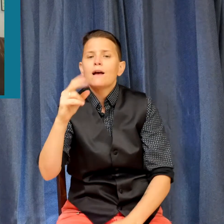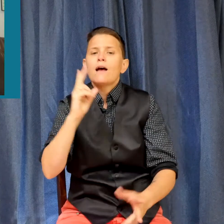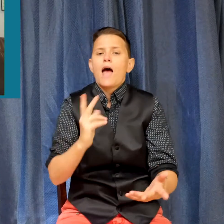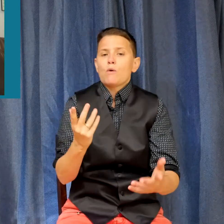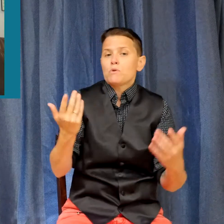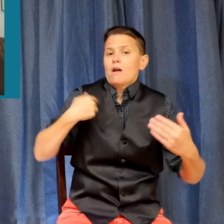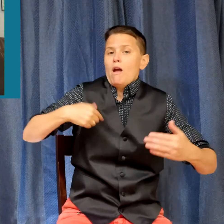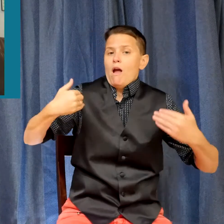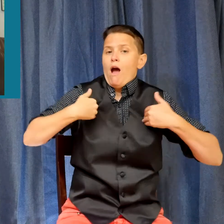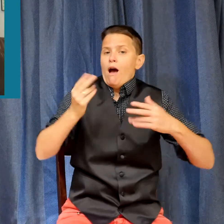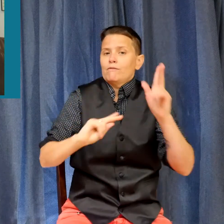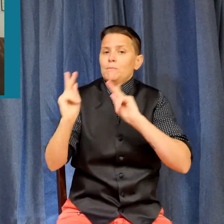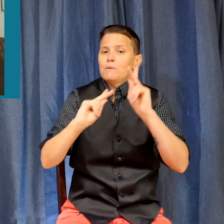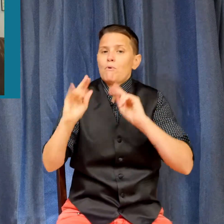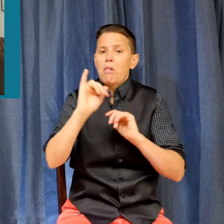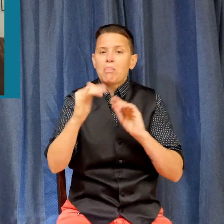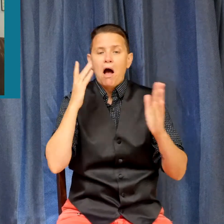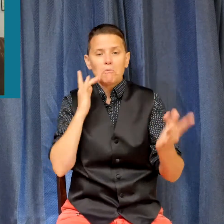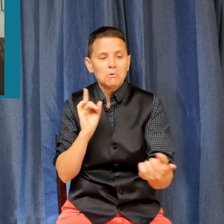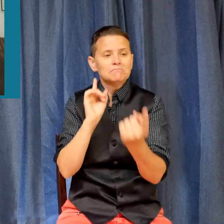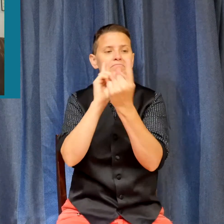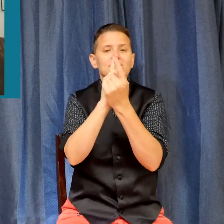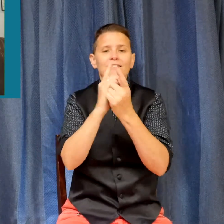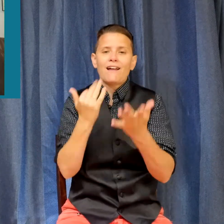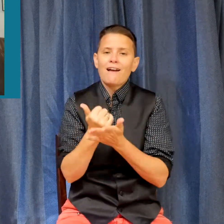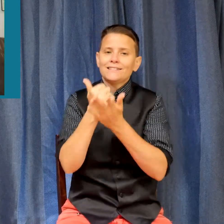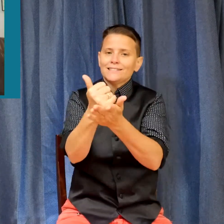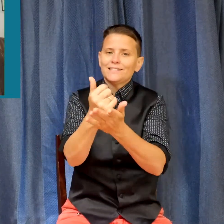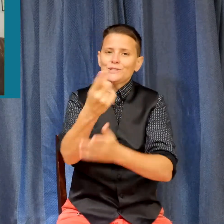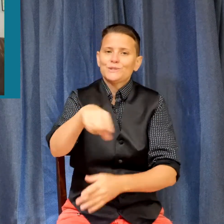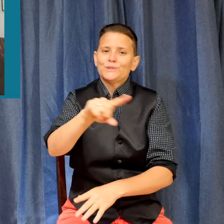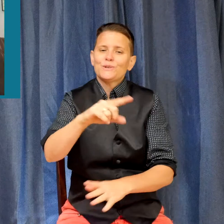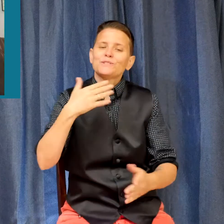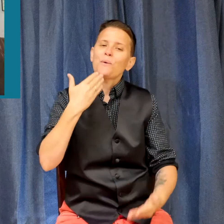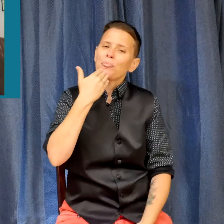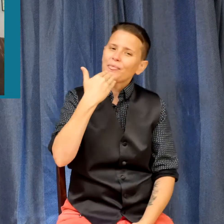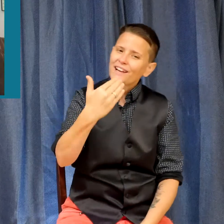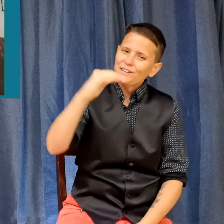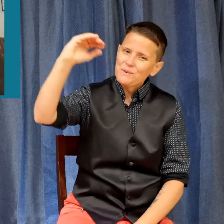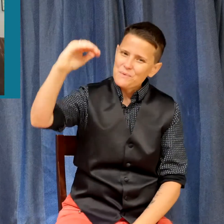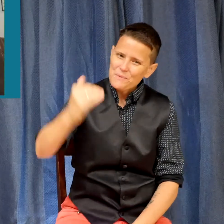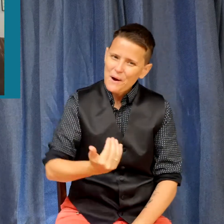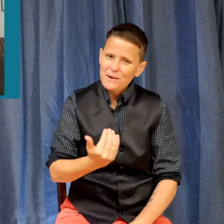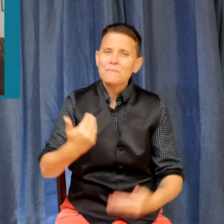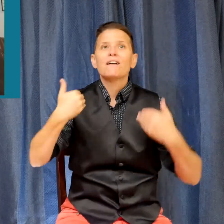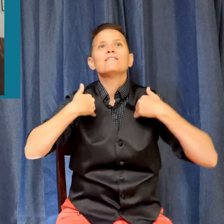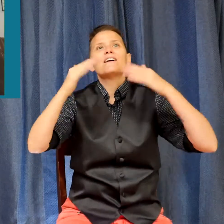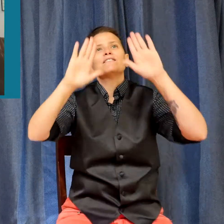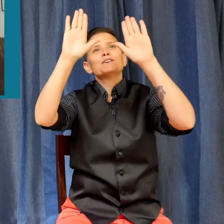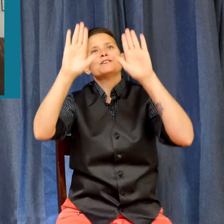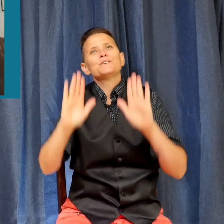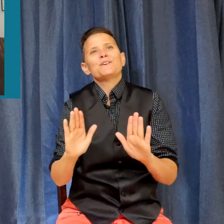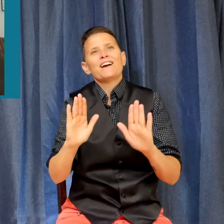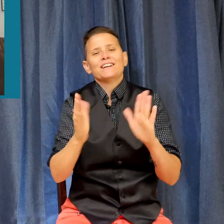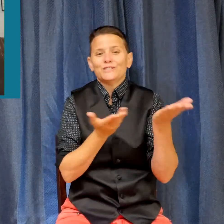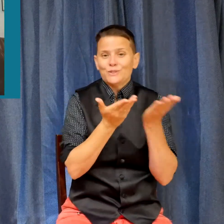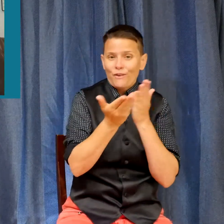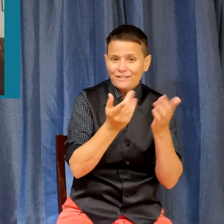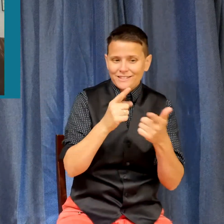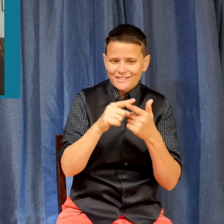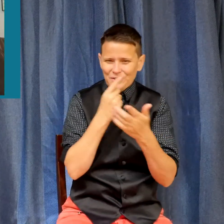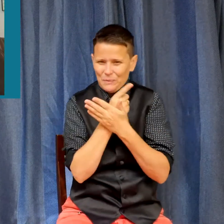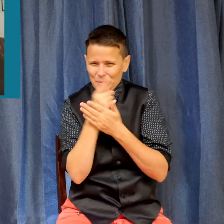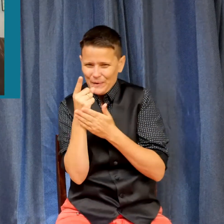can. So thank you, welcome, and let's have a great service and a great week and a great